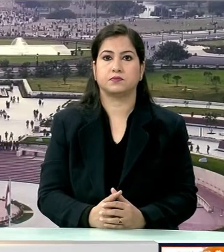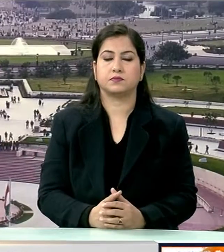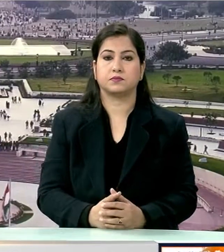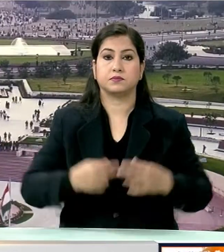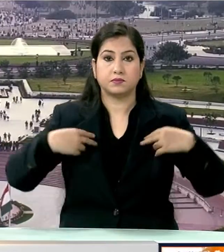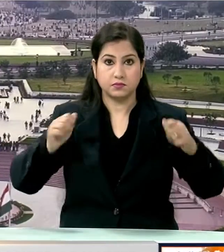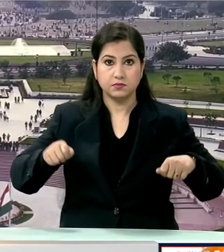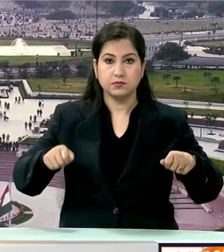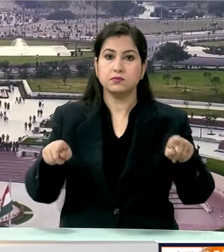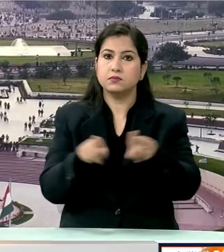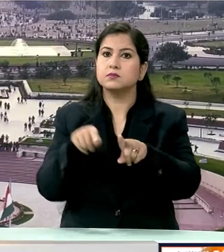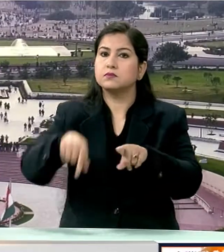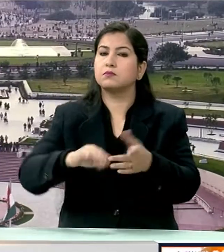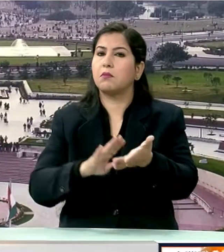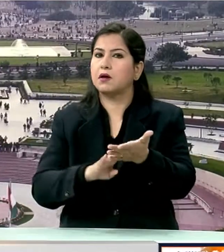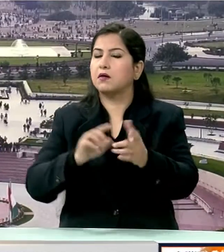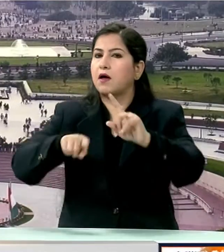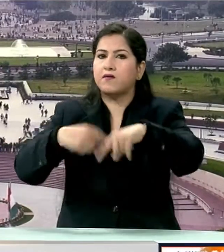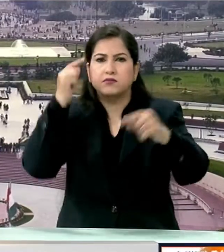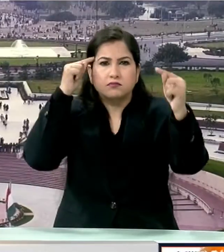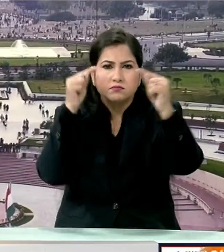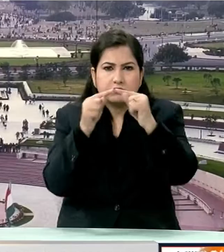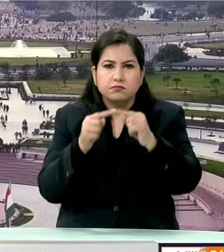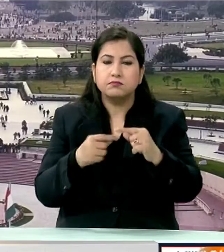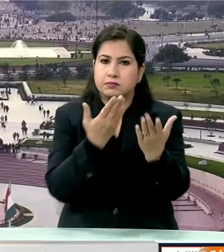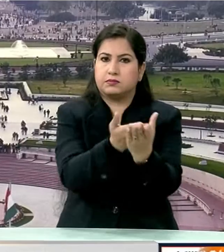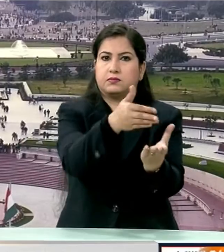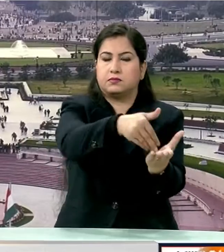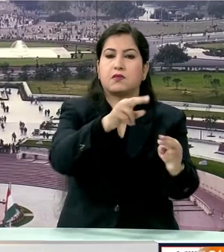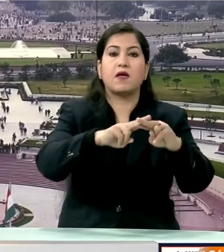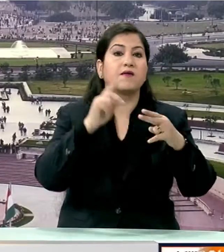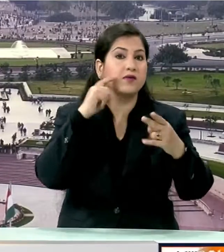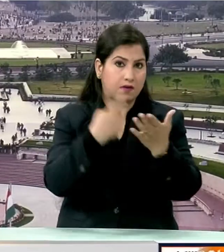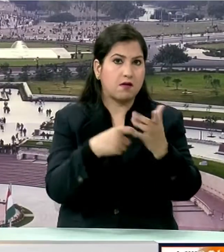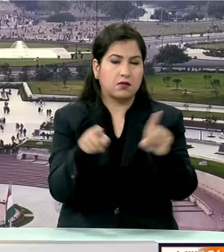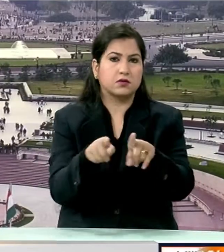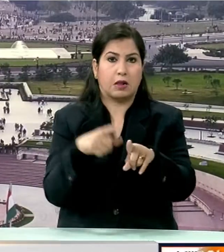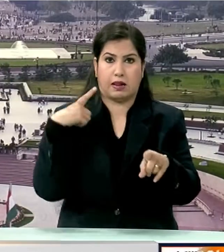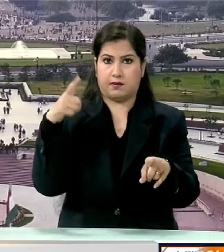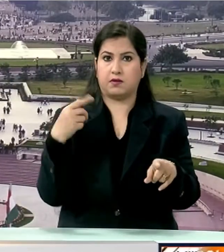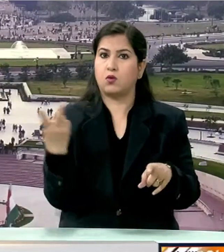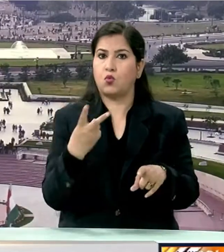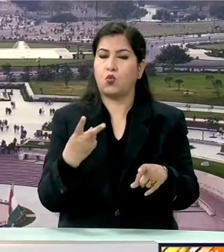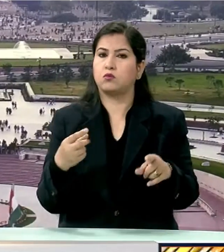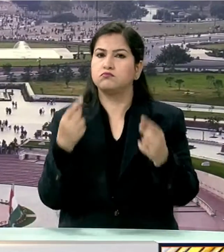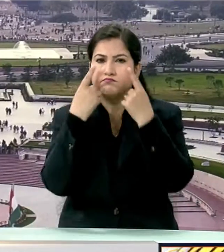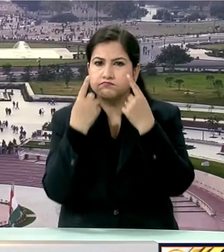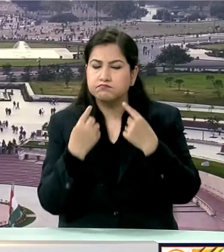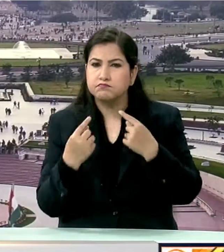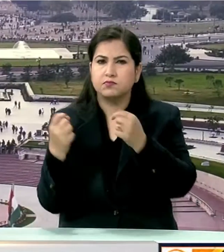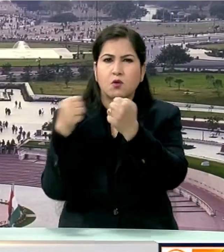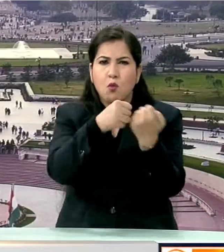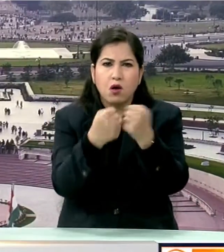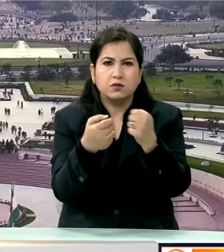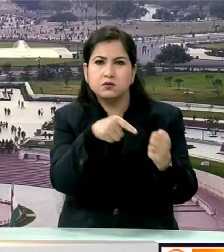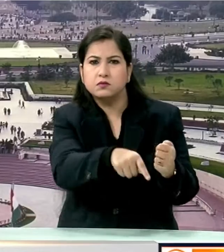The Supreme Court is also seized of the matter, having agreed to hear a petition demanding an FIR against leaders who allegedly instigated